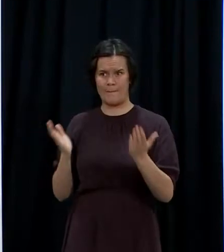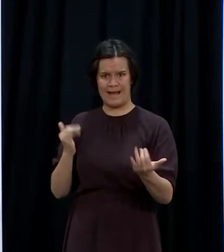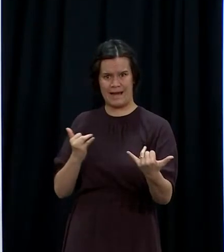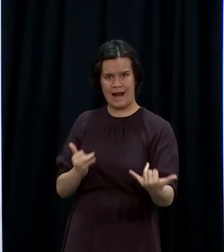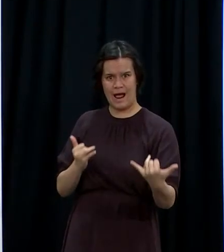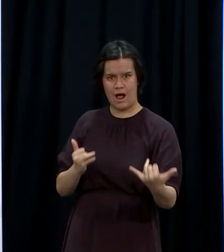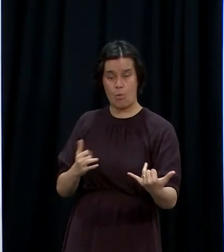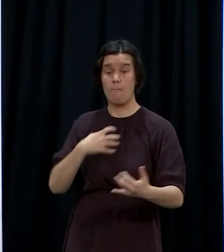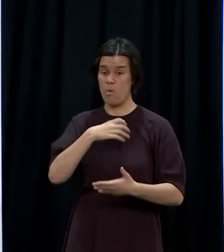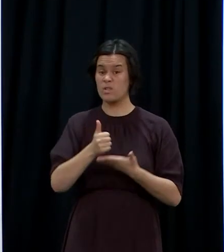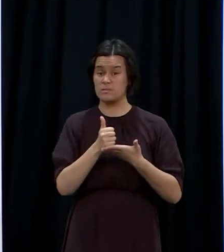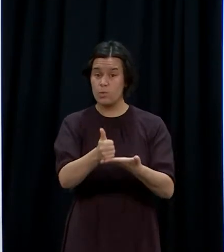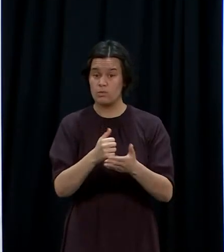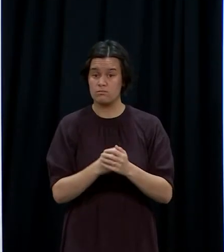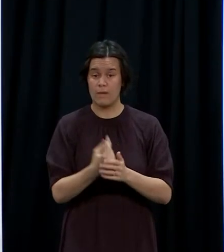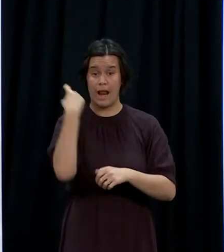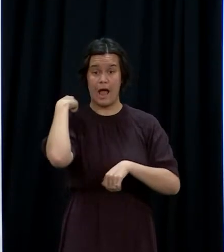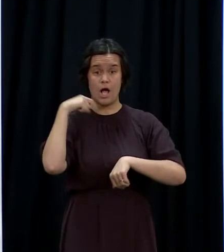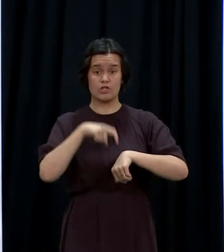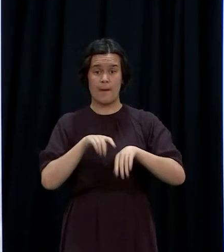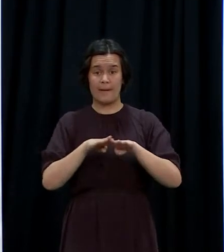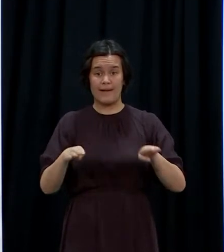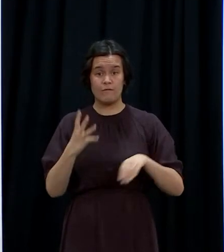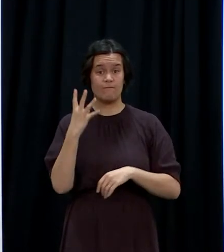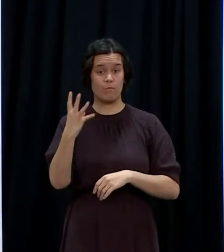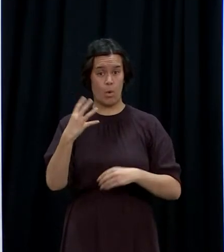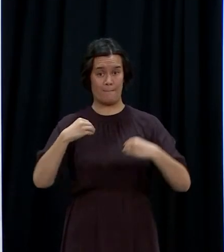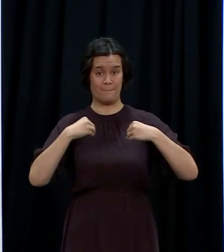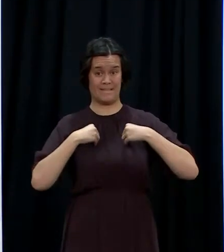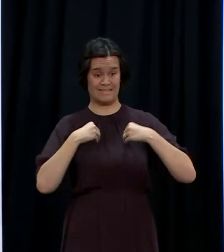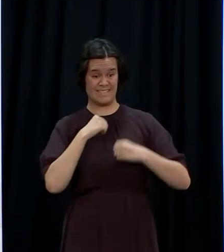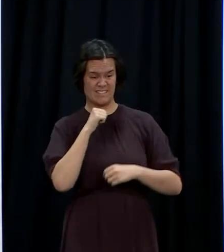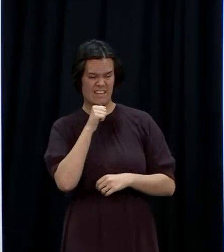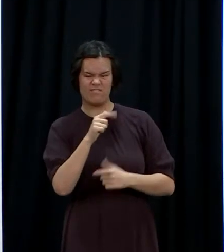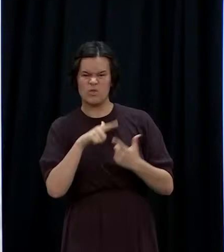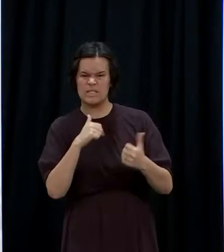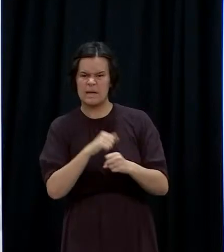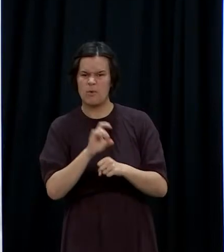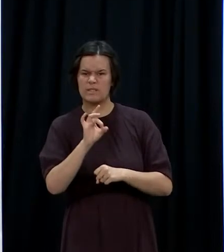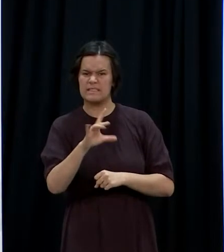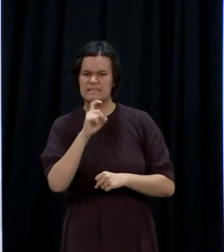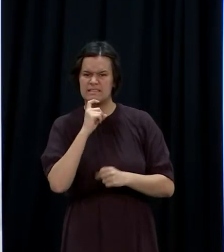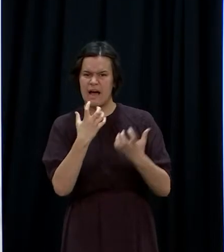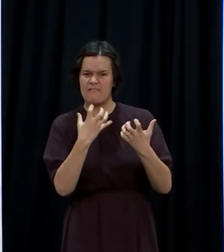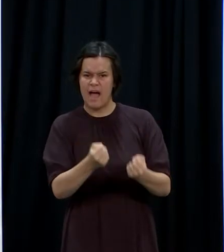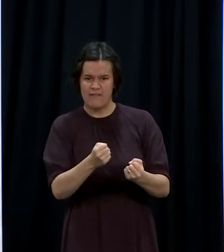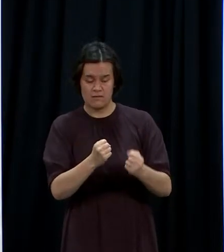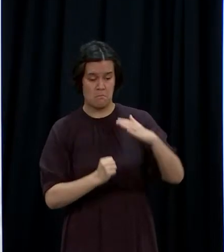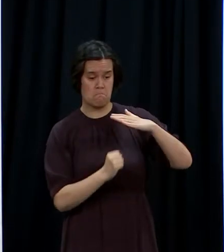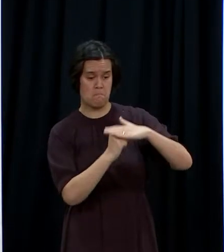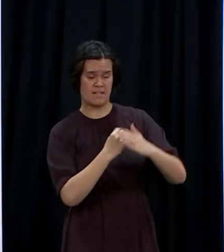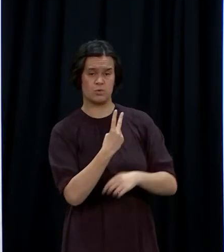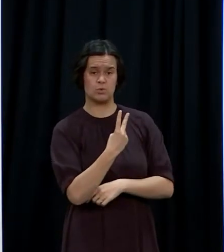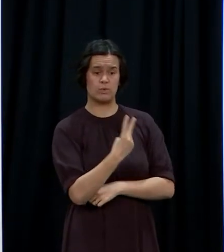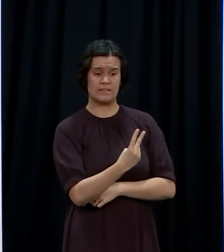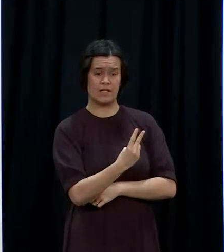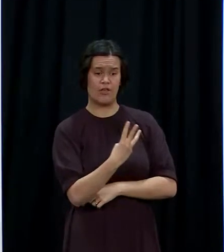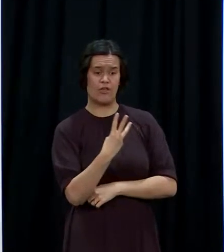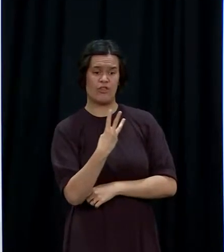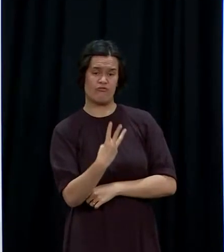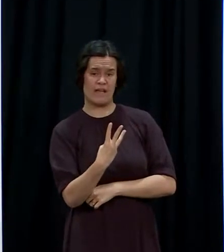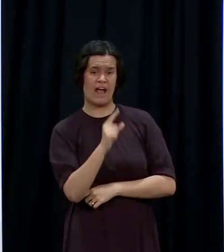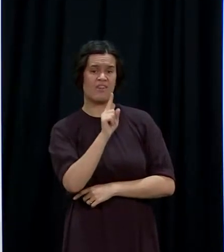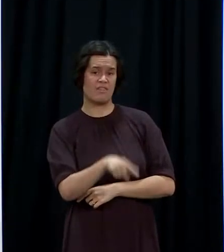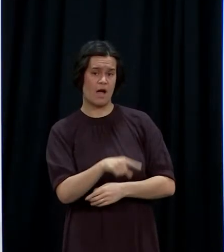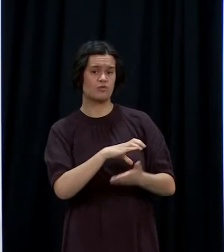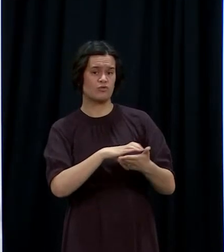a month in Alert Level 4 last year, an eligible business with 10 employees would have received about $23,000 in support, whereas